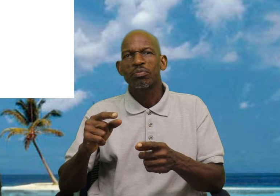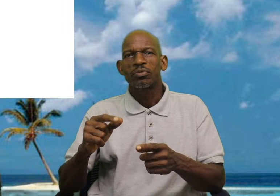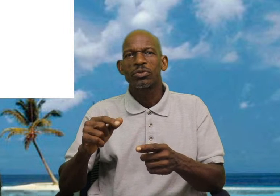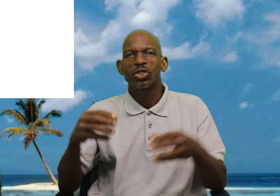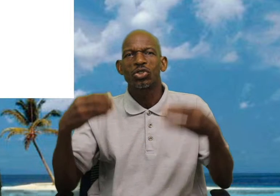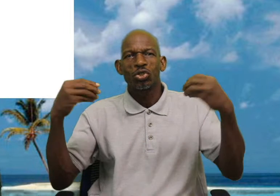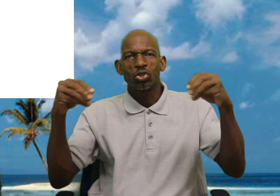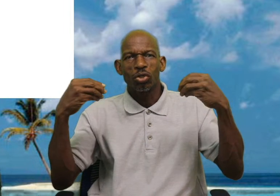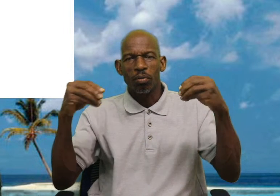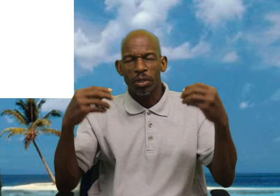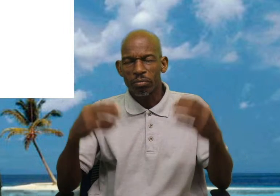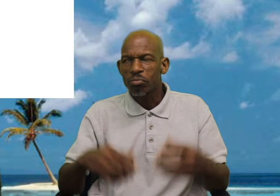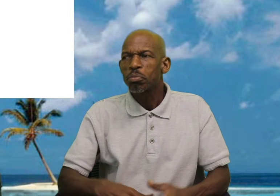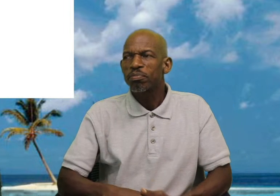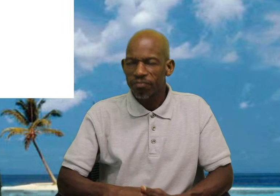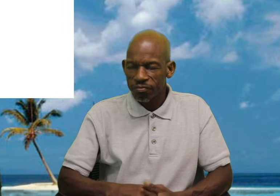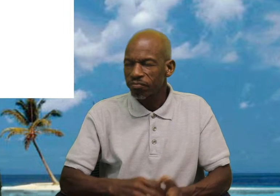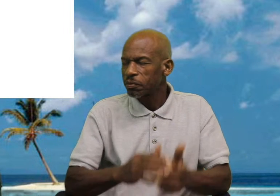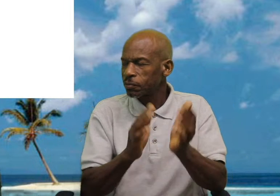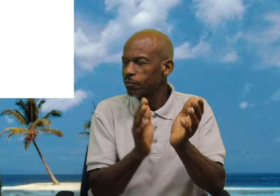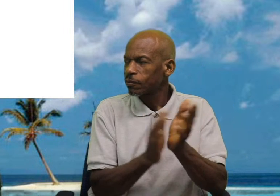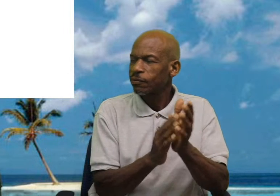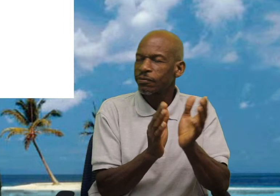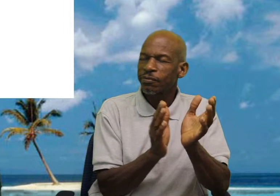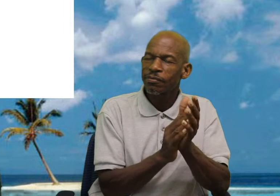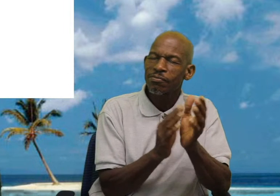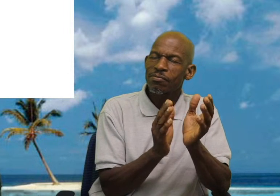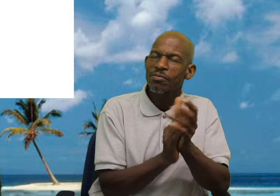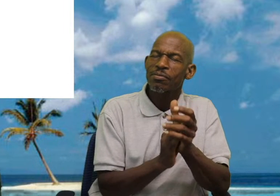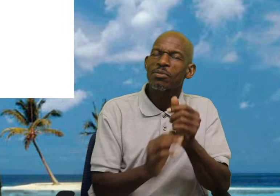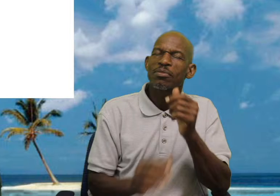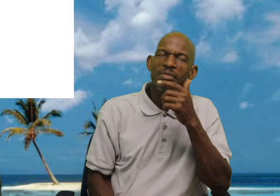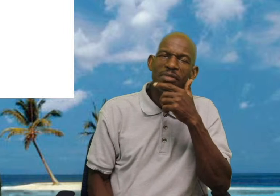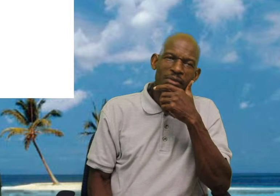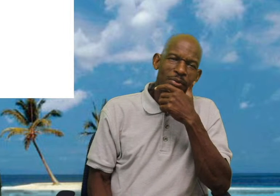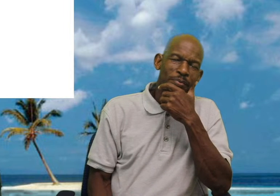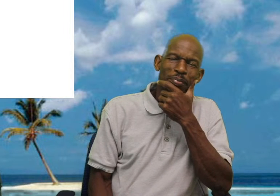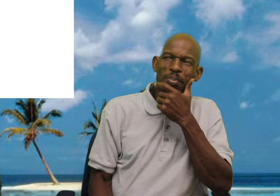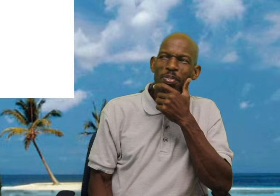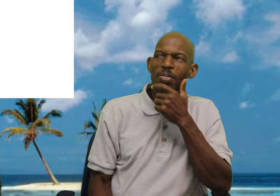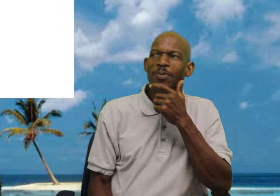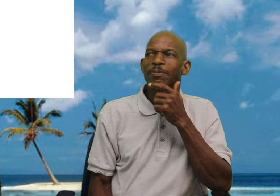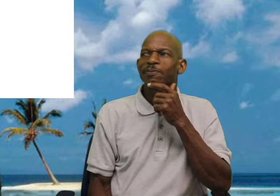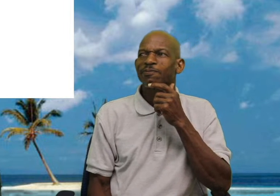shopping. Susan and I are